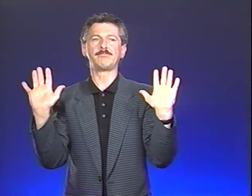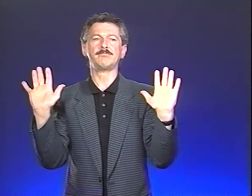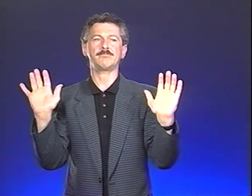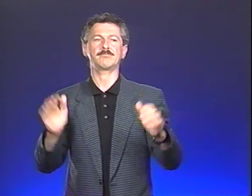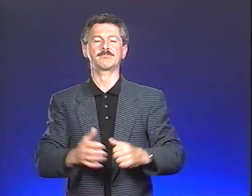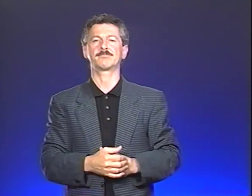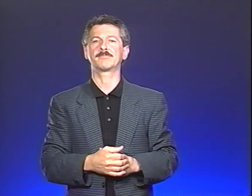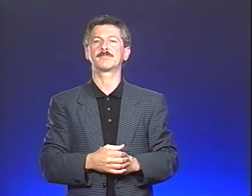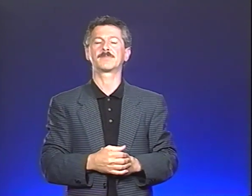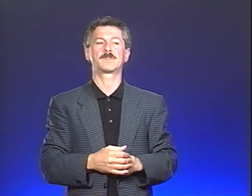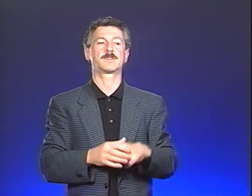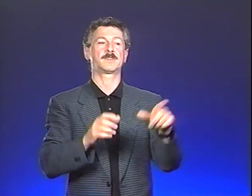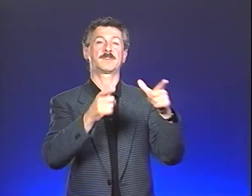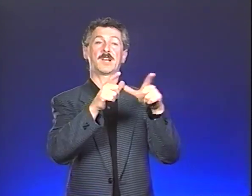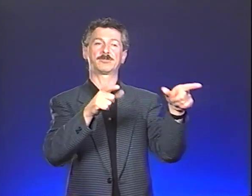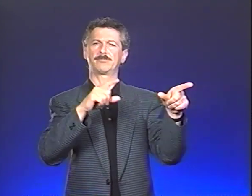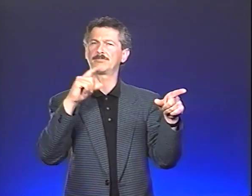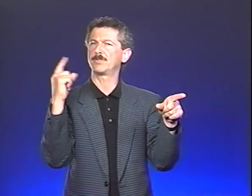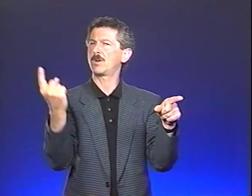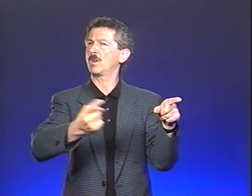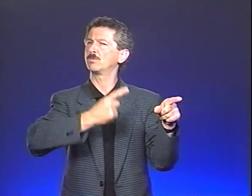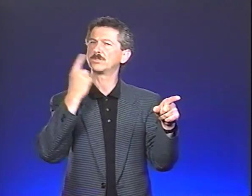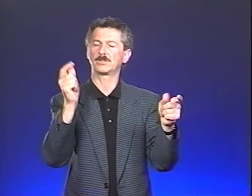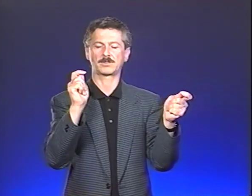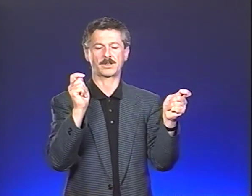The honeybees, the bird songs, and so forth.